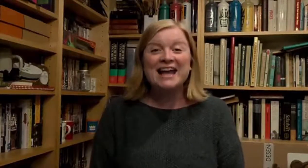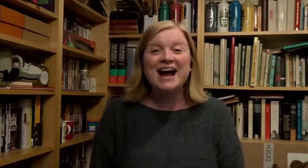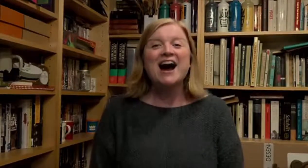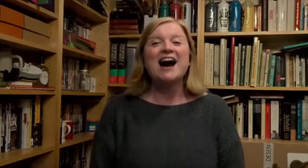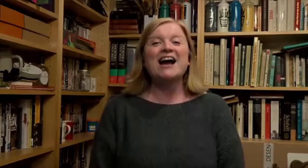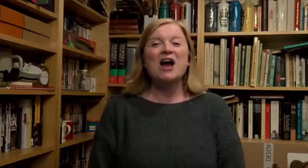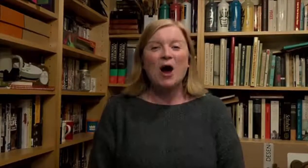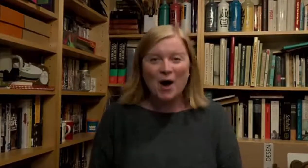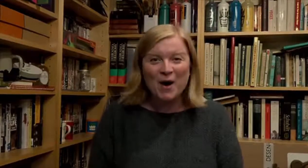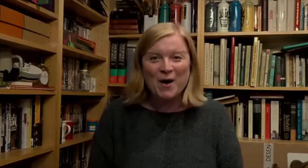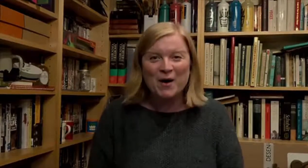E-I-E-I-O.